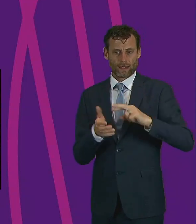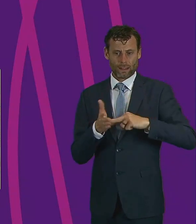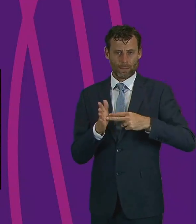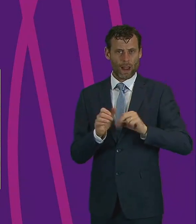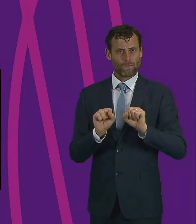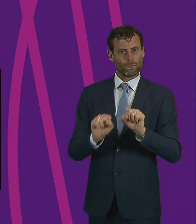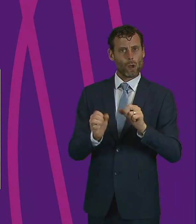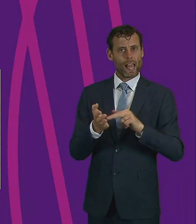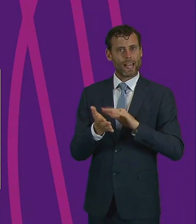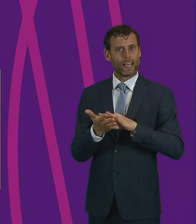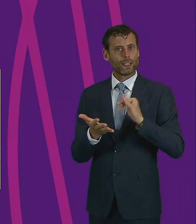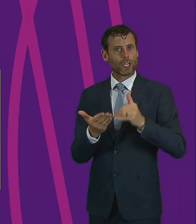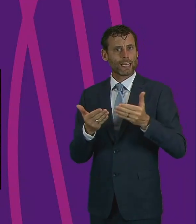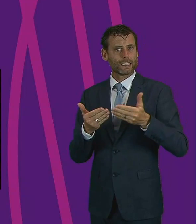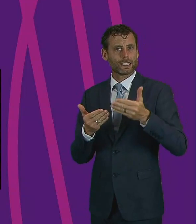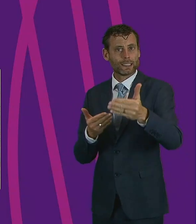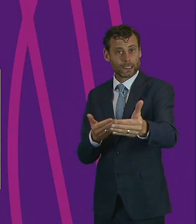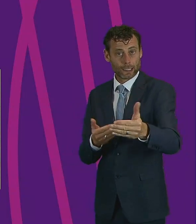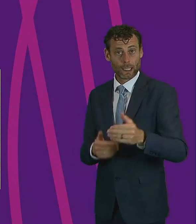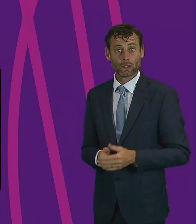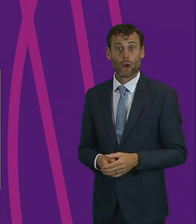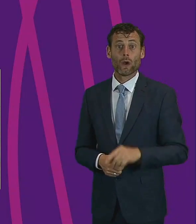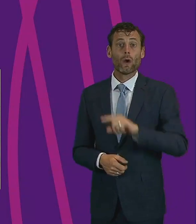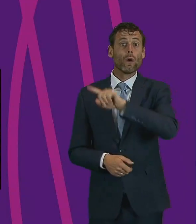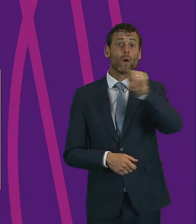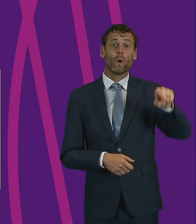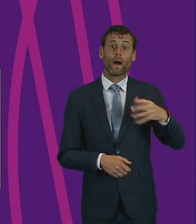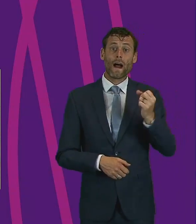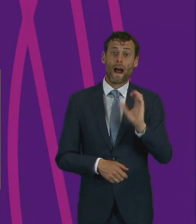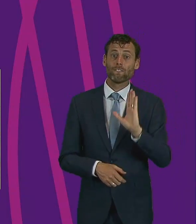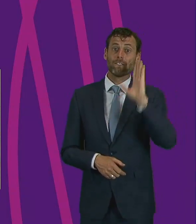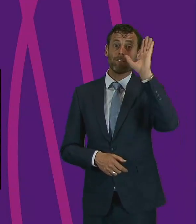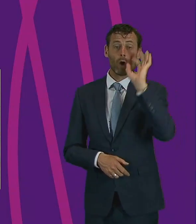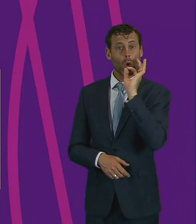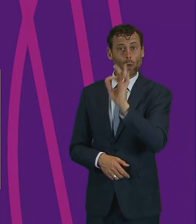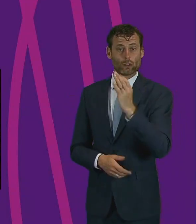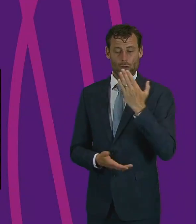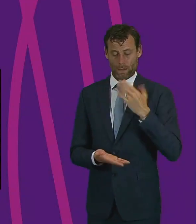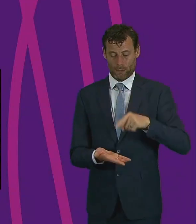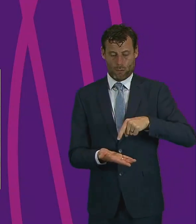to contribute in this debate to press their request to speak buttons.